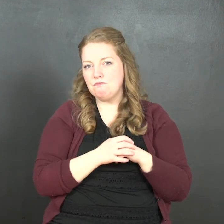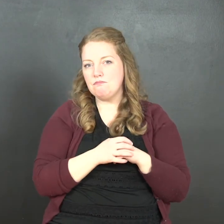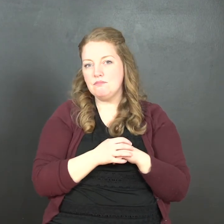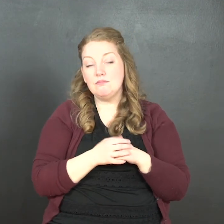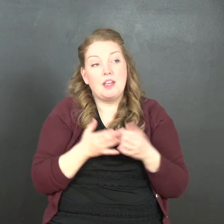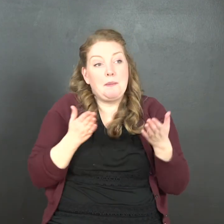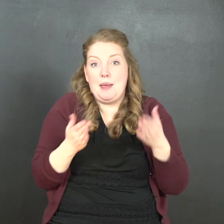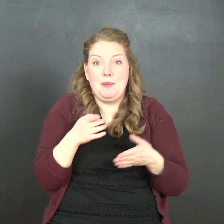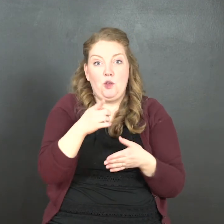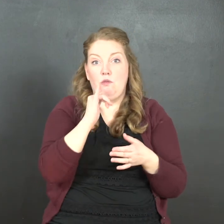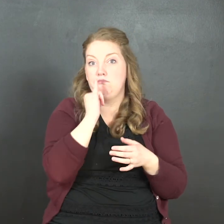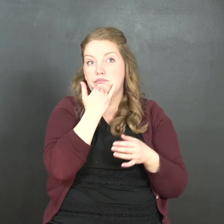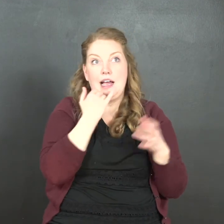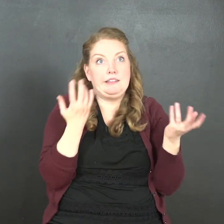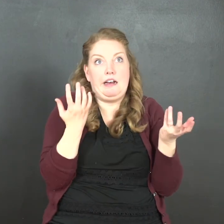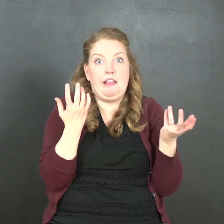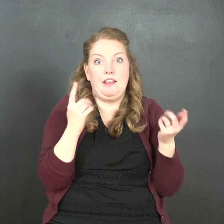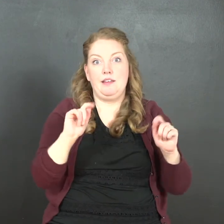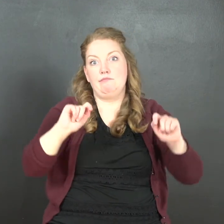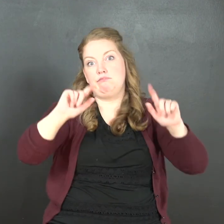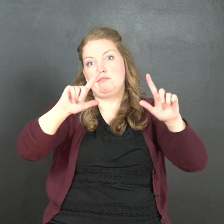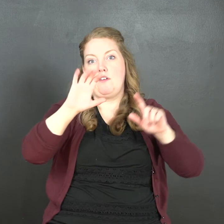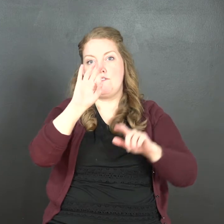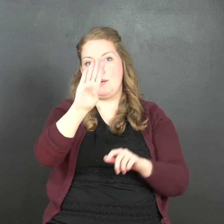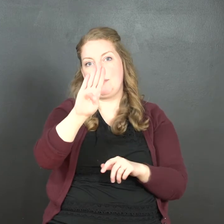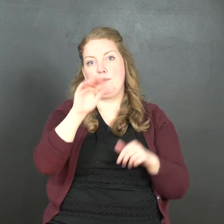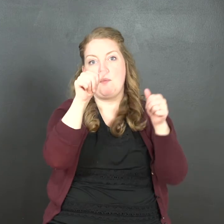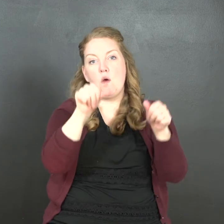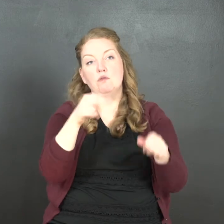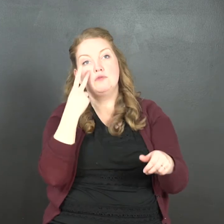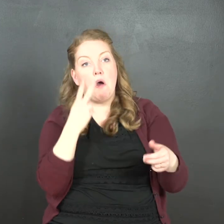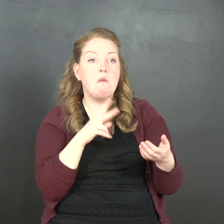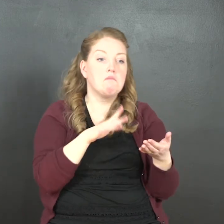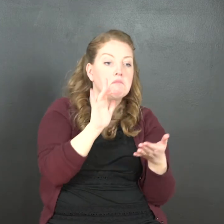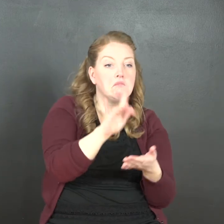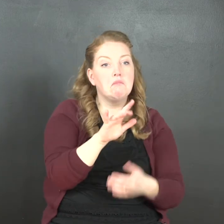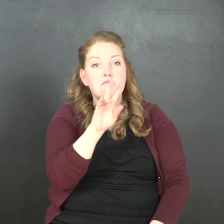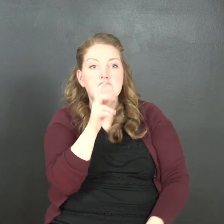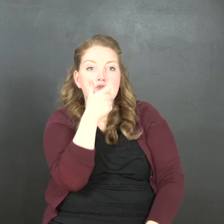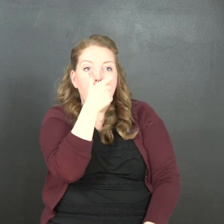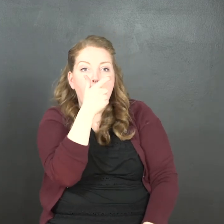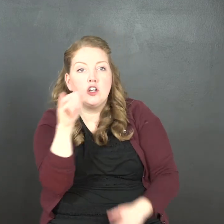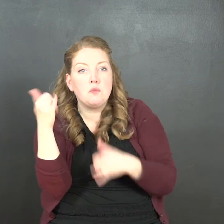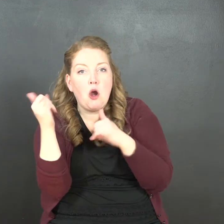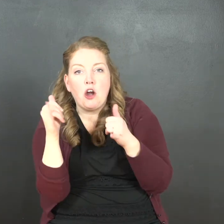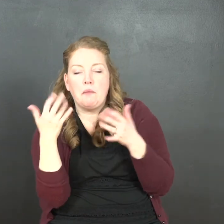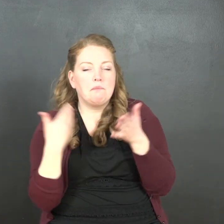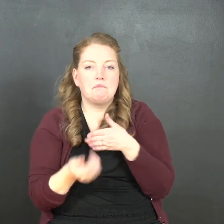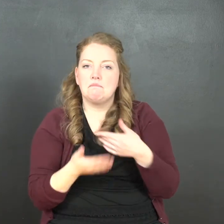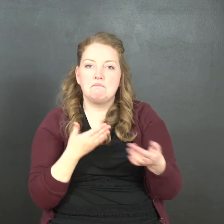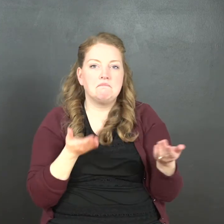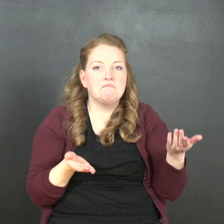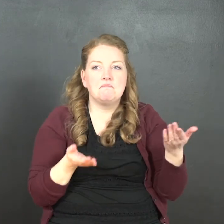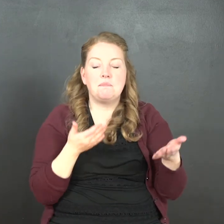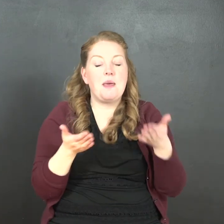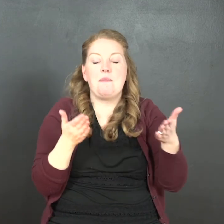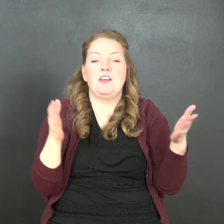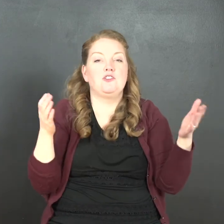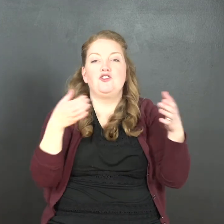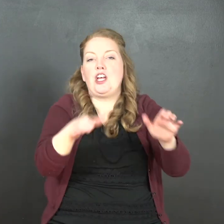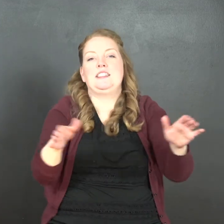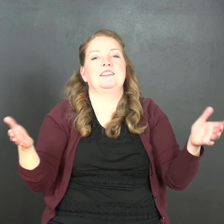Maybe someone invited you to check it out. Maybe you're with a watch party today and you're just kind of viewing this and not really knowing what to